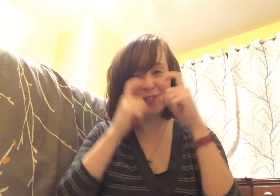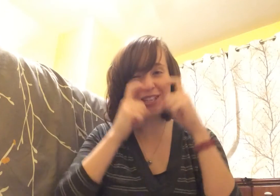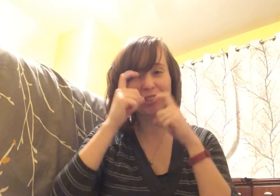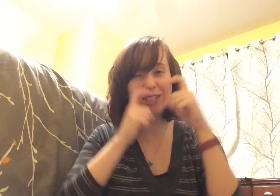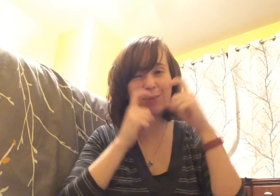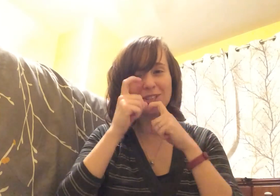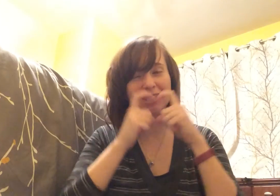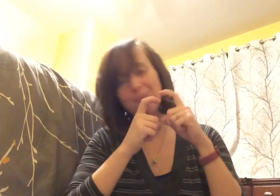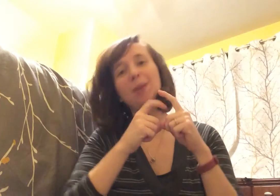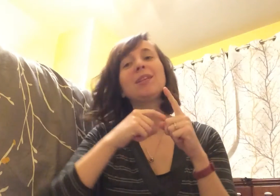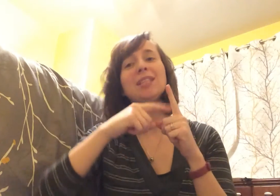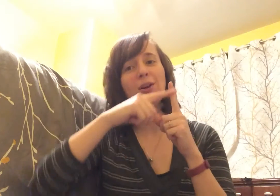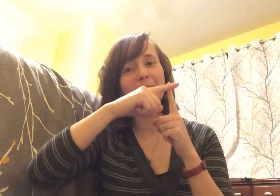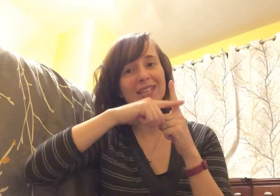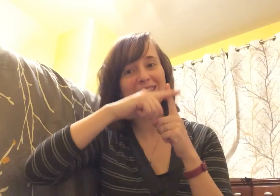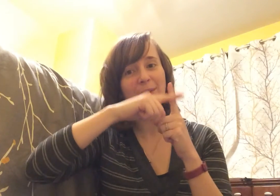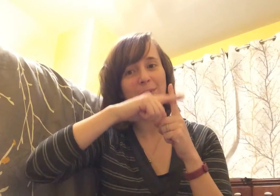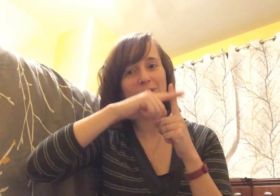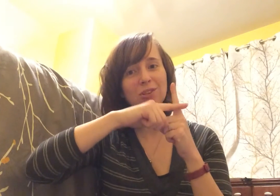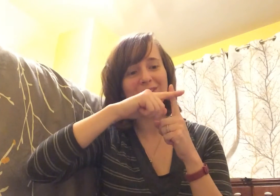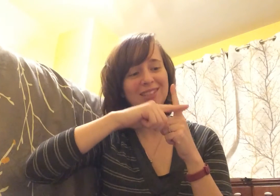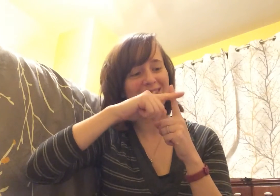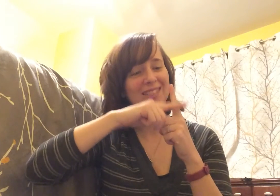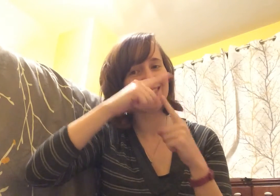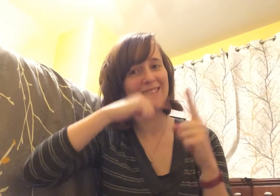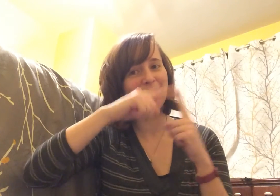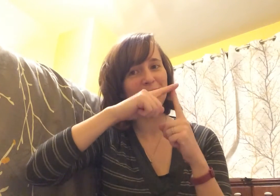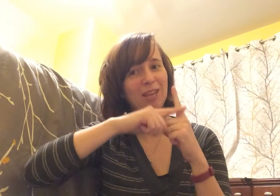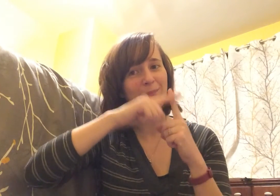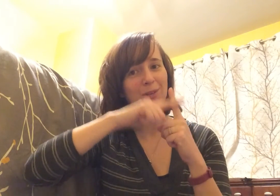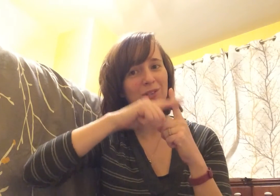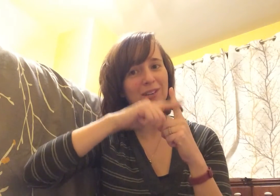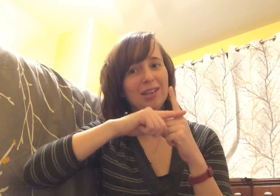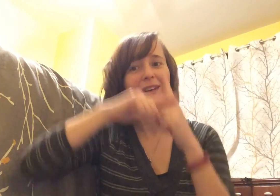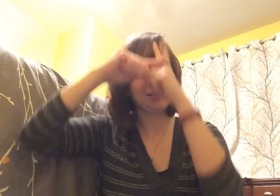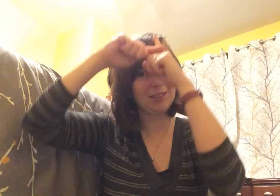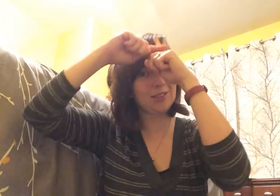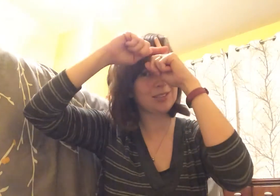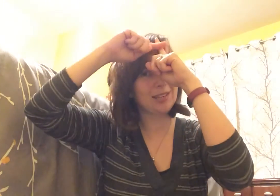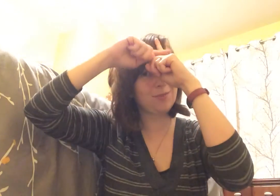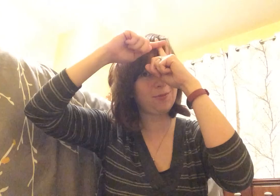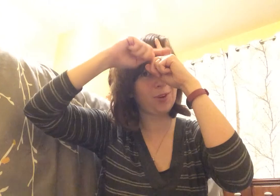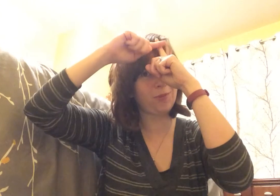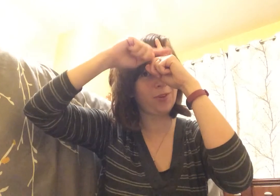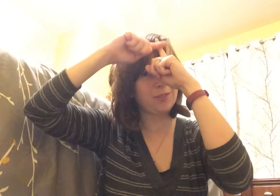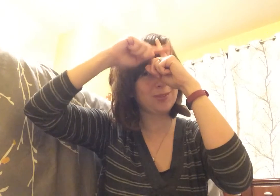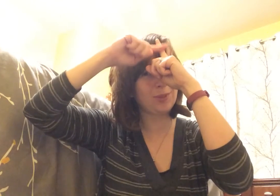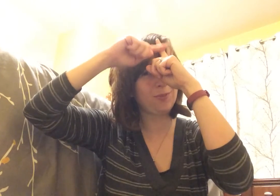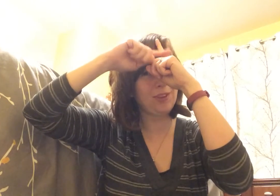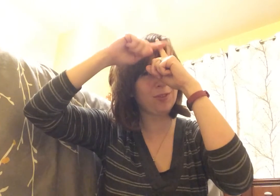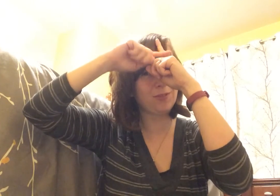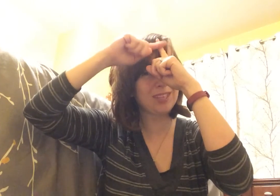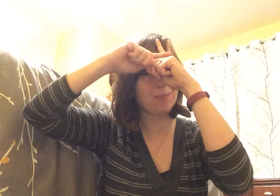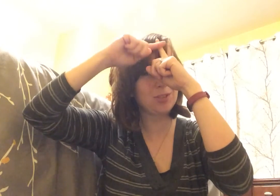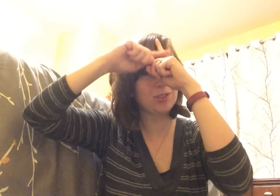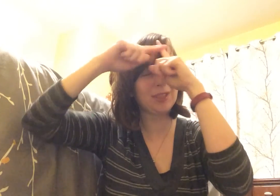facial expressions could be able to tell about the temperature. This is the sign for temperature. That's all. It evolves with fever for temperature, like